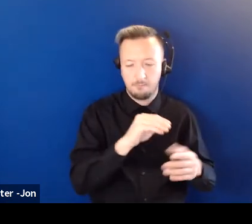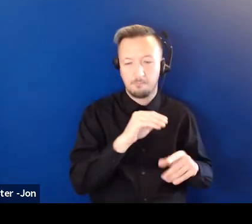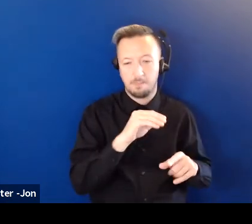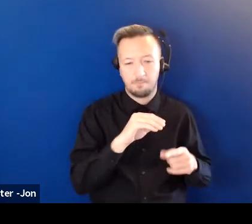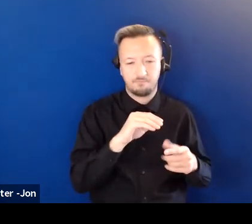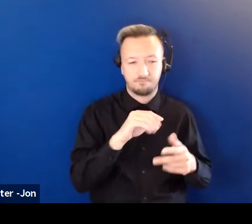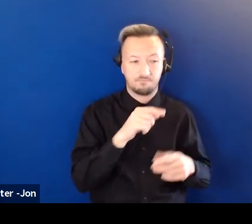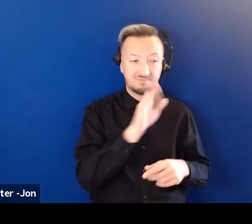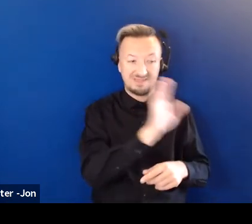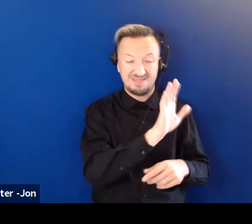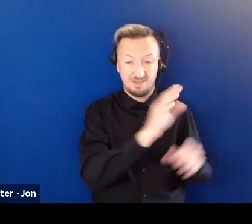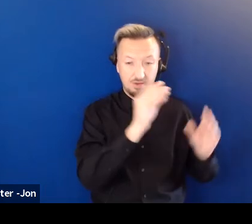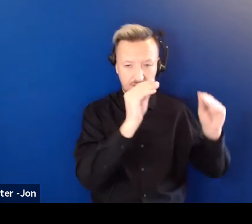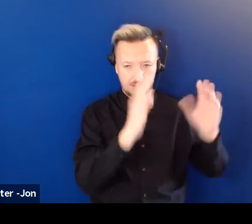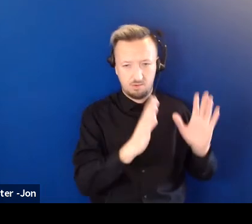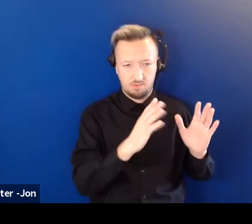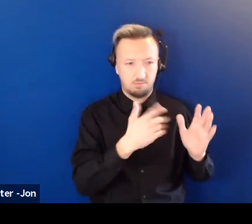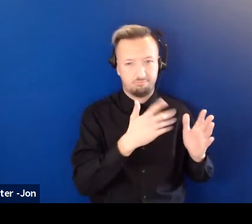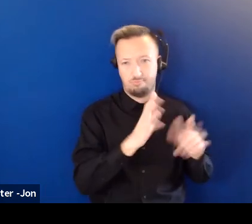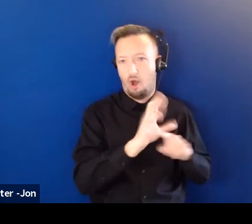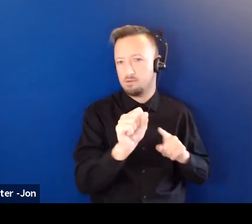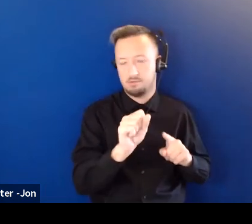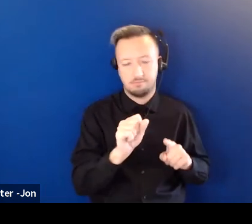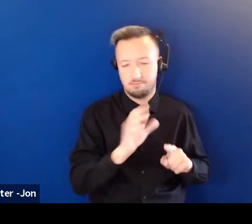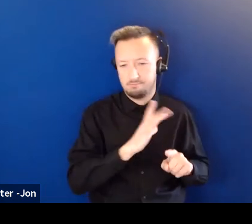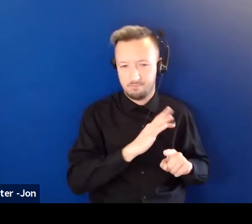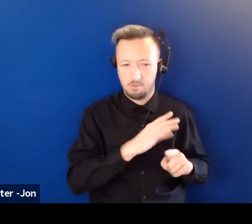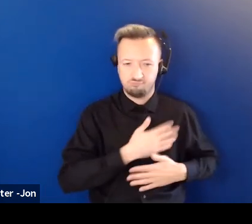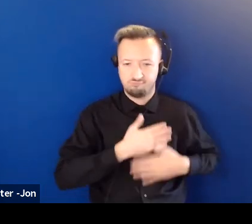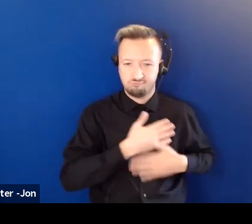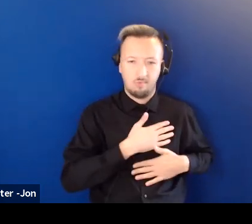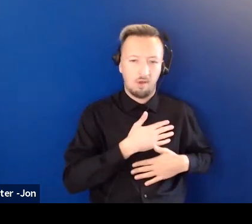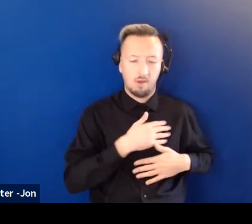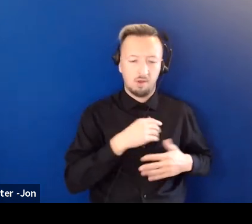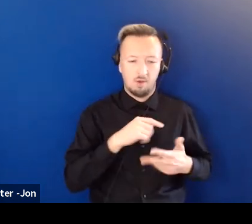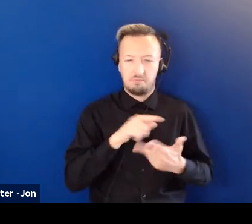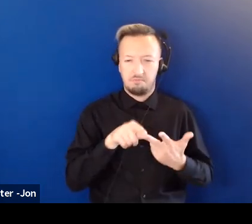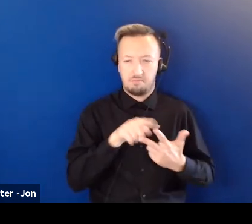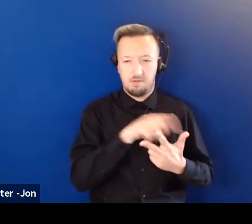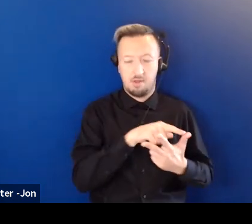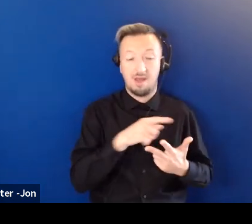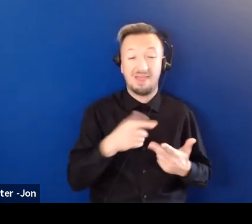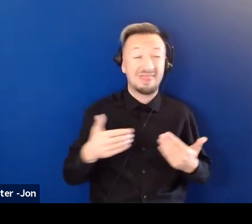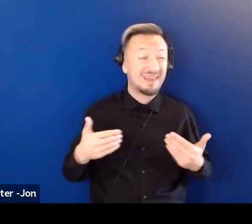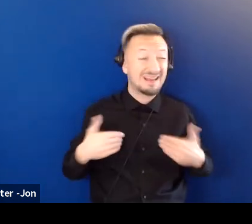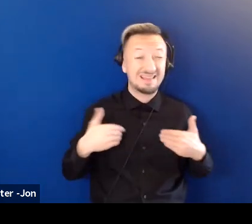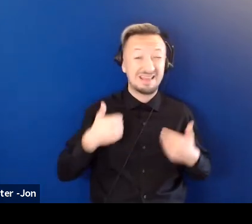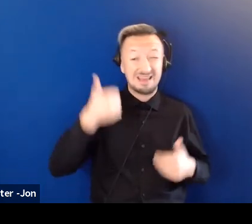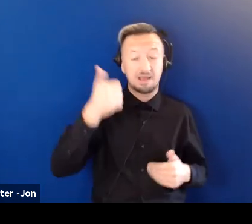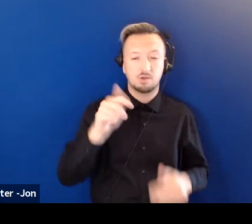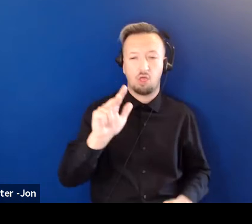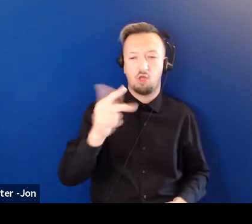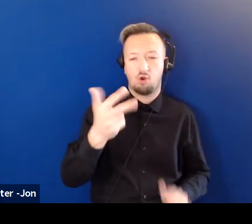those teachers were super awesome, and we enjoyed them. And then we really, our youngest ones were 3rd